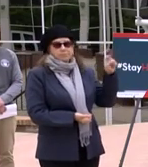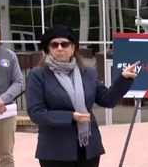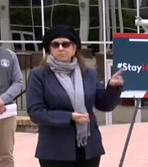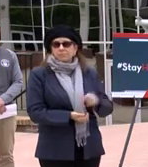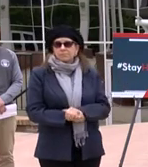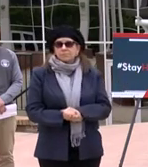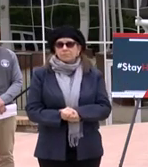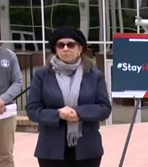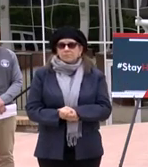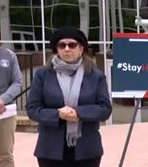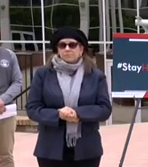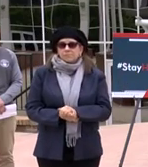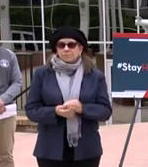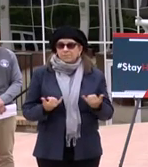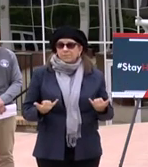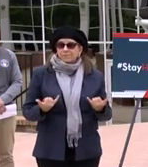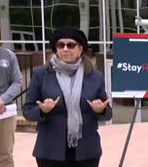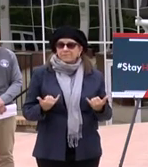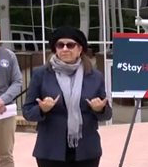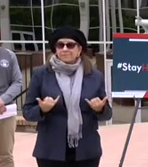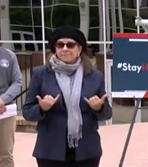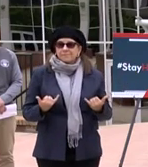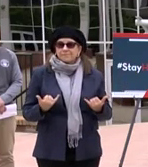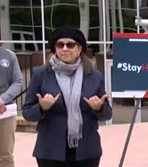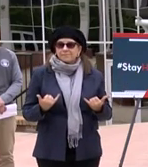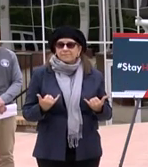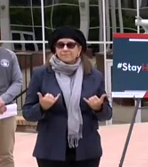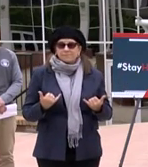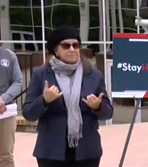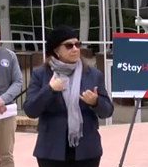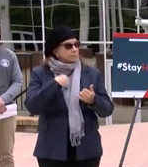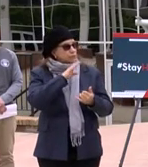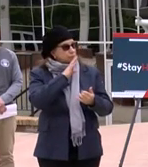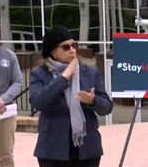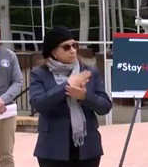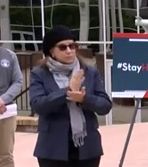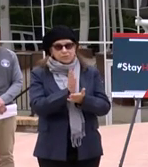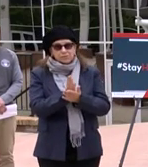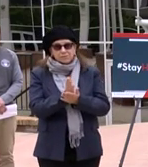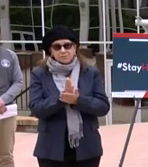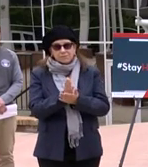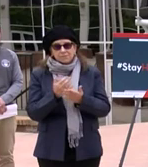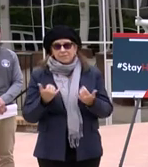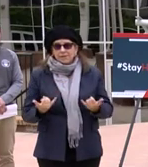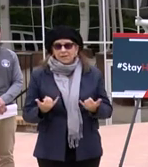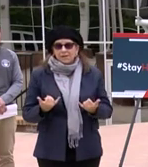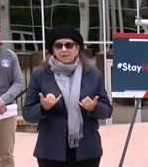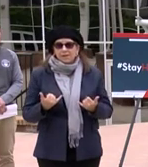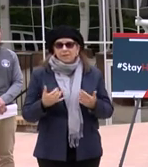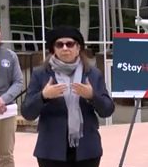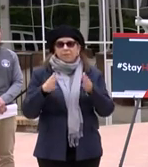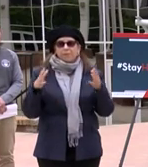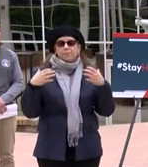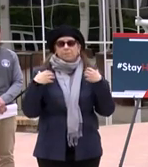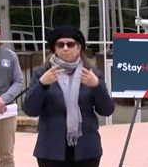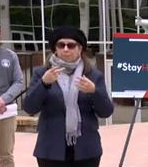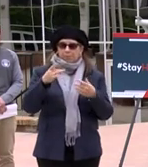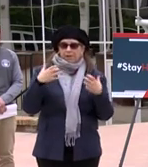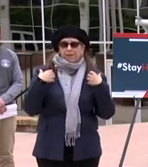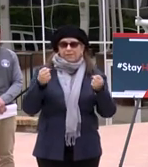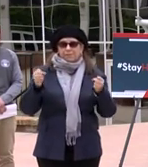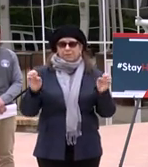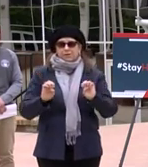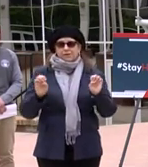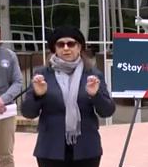budget season. Yes. Of course, we're in a public health emergency. Have you been talking with the D.C. Council